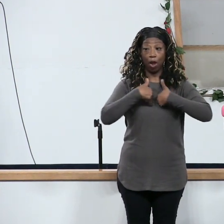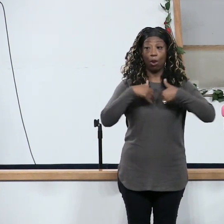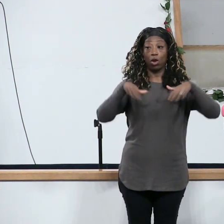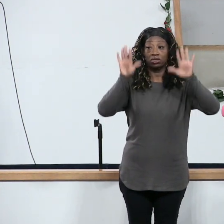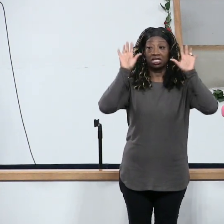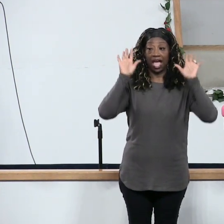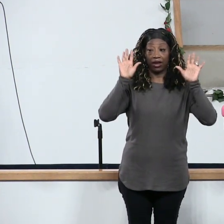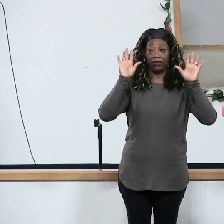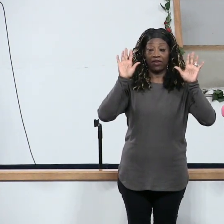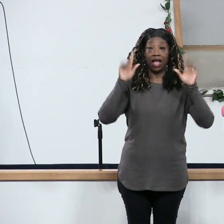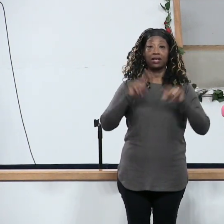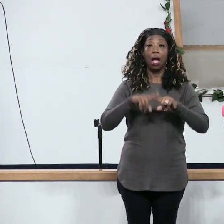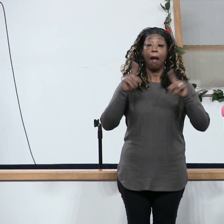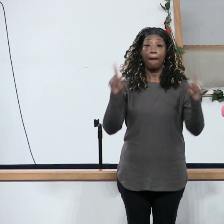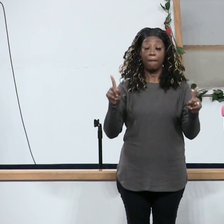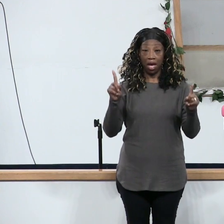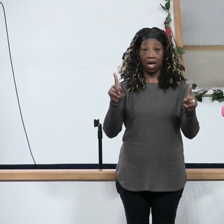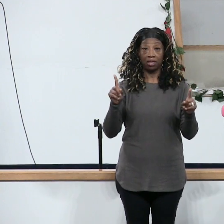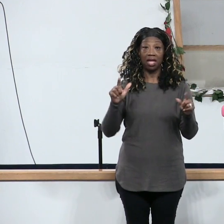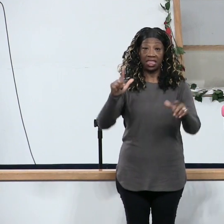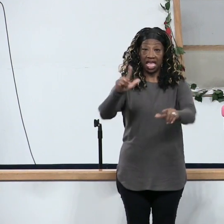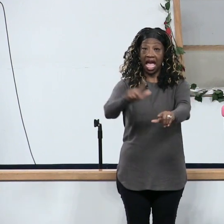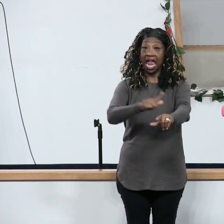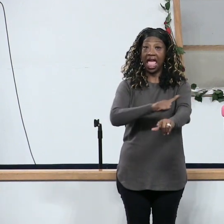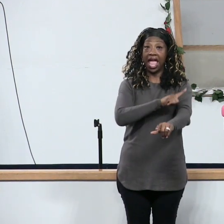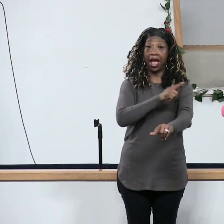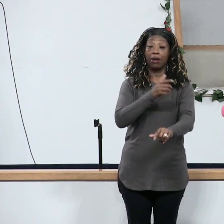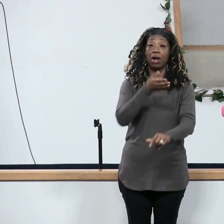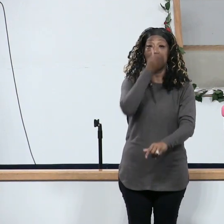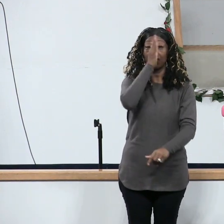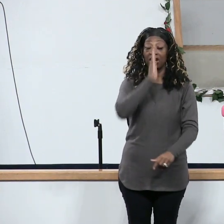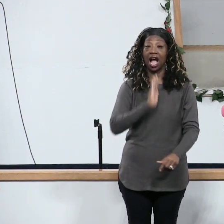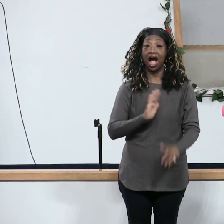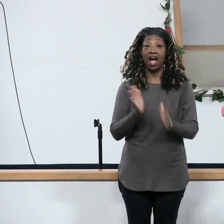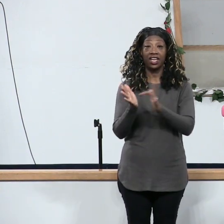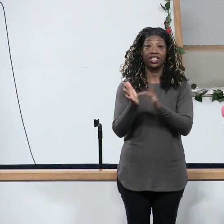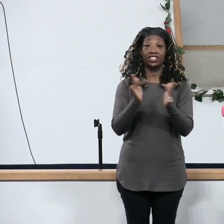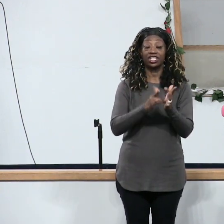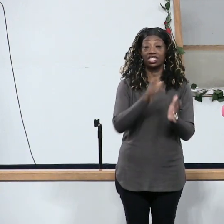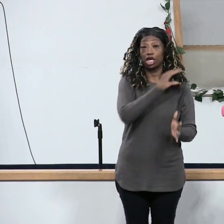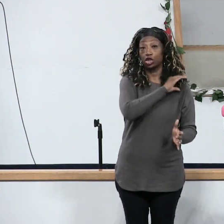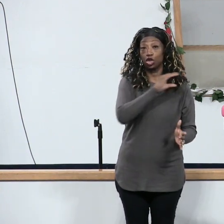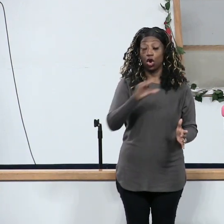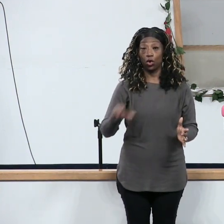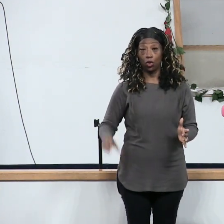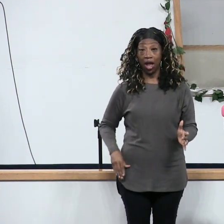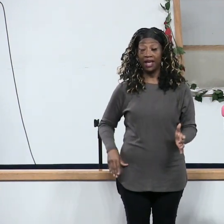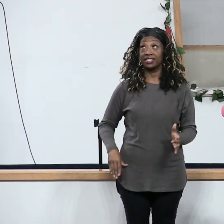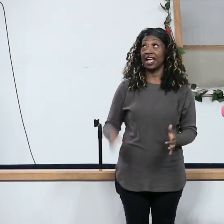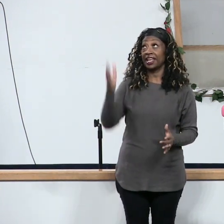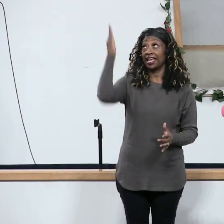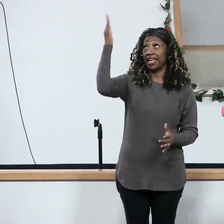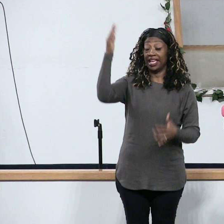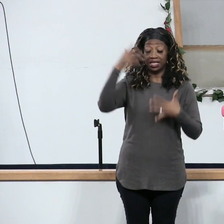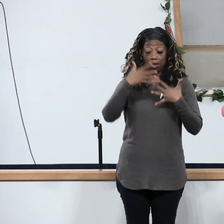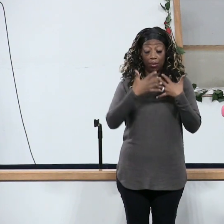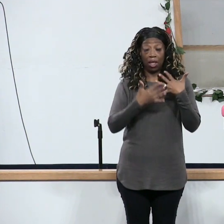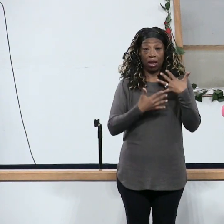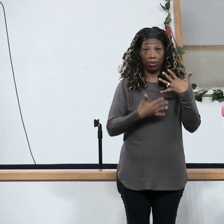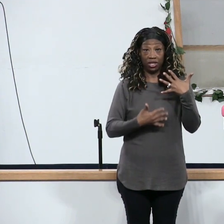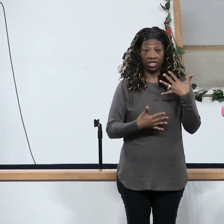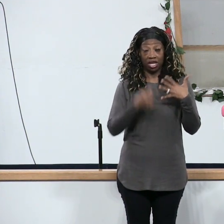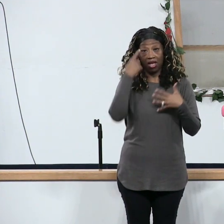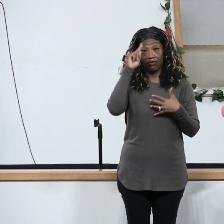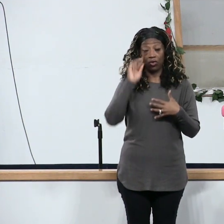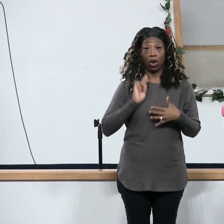but based on the actual Lamb of God, Jesus the Christ, and his blood being shed for